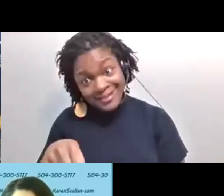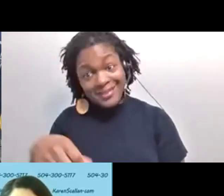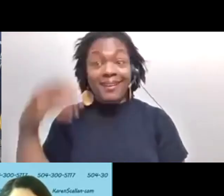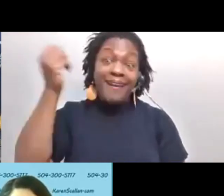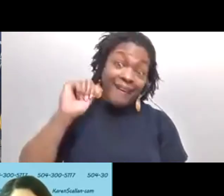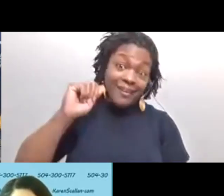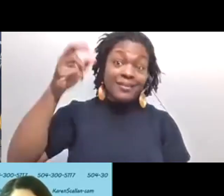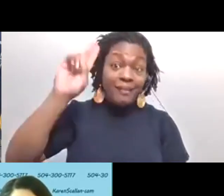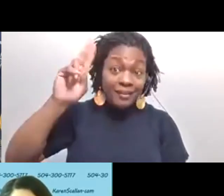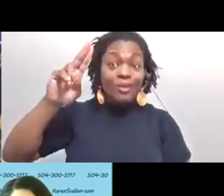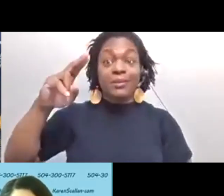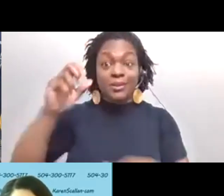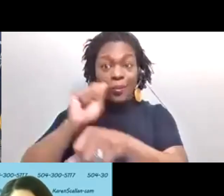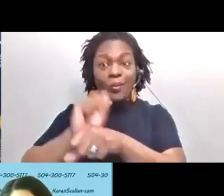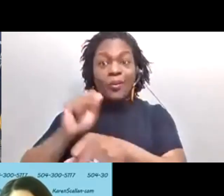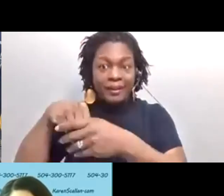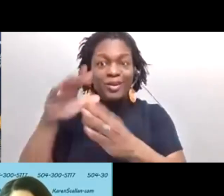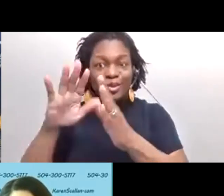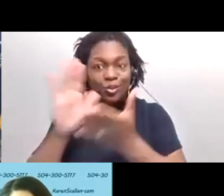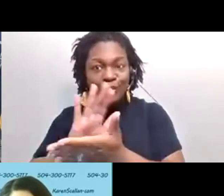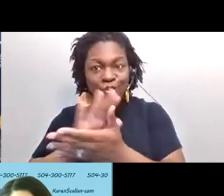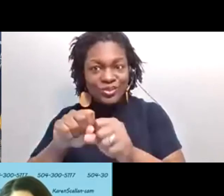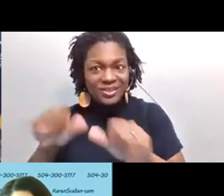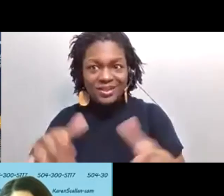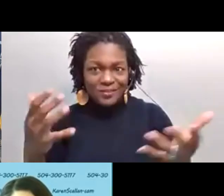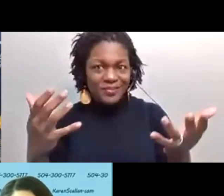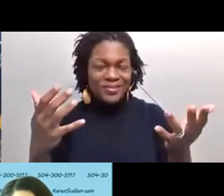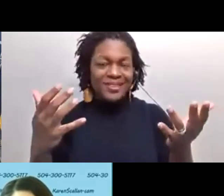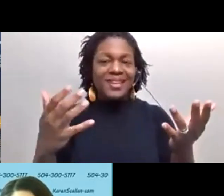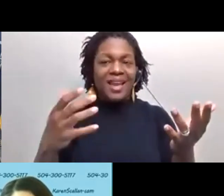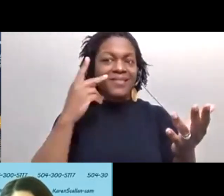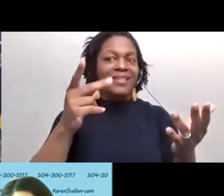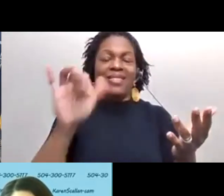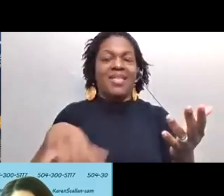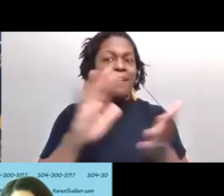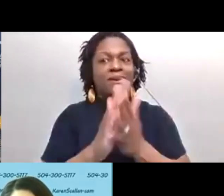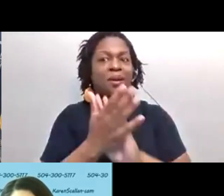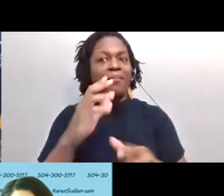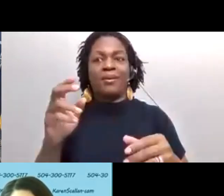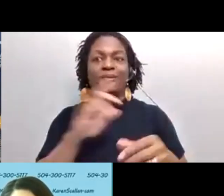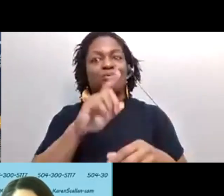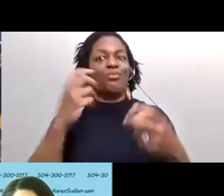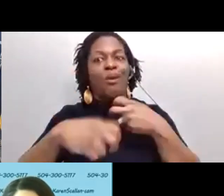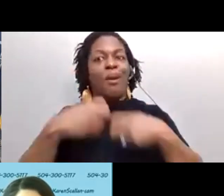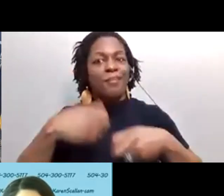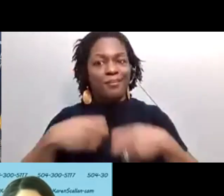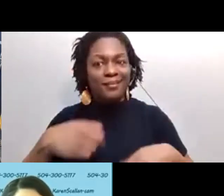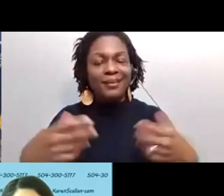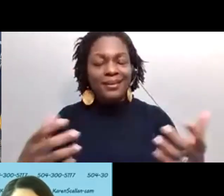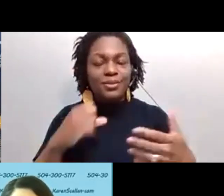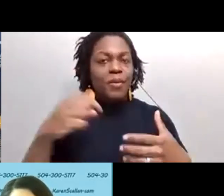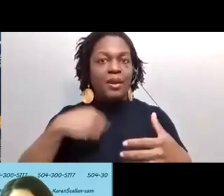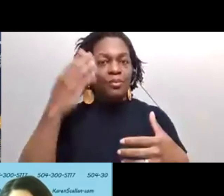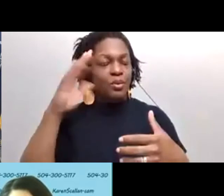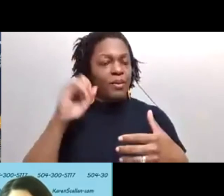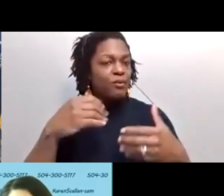are, and I've seen that become a real problem. So I don't know that there's any answer